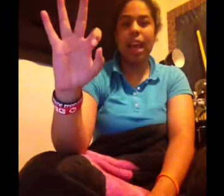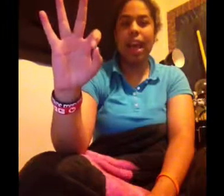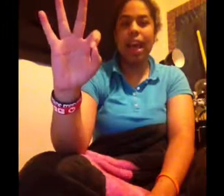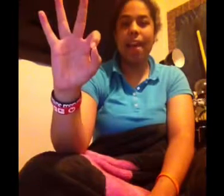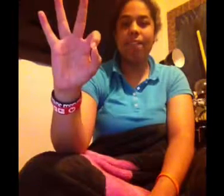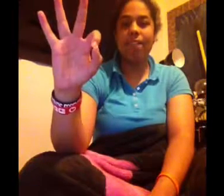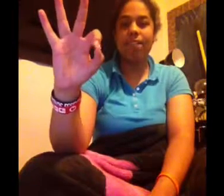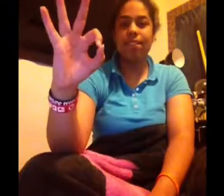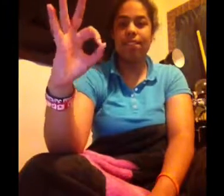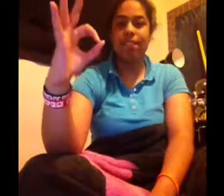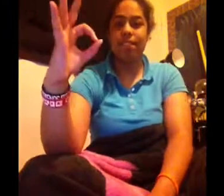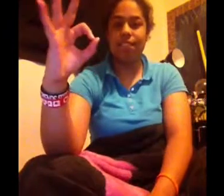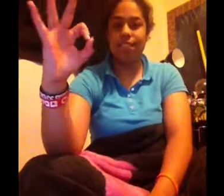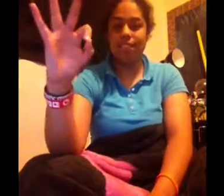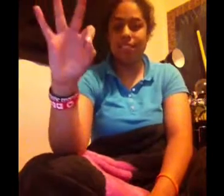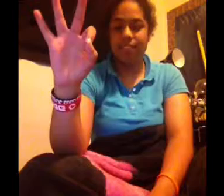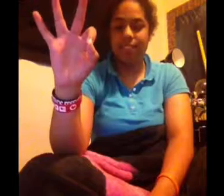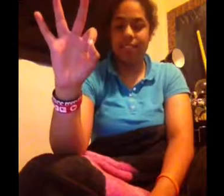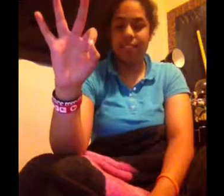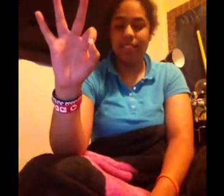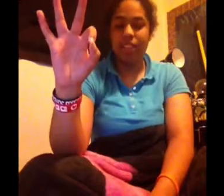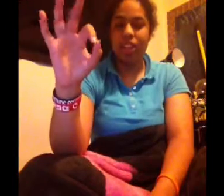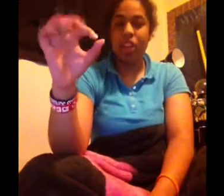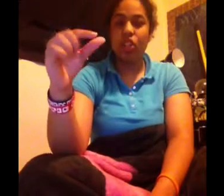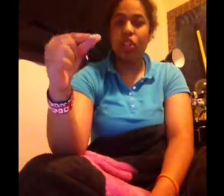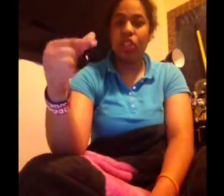F, G,